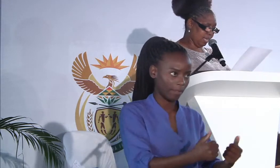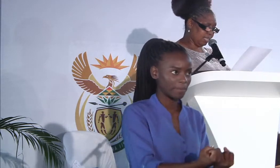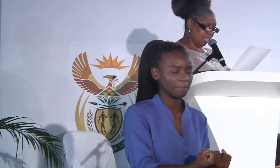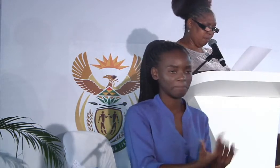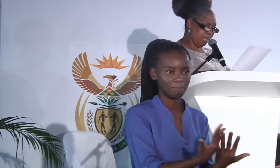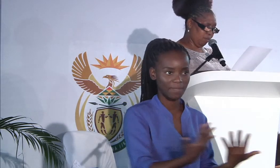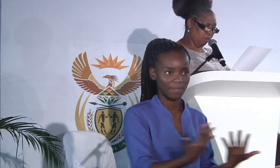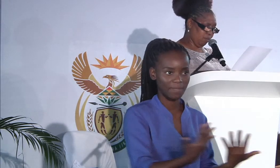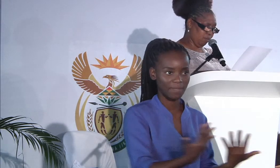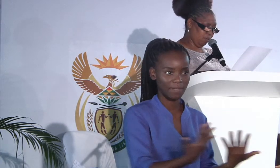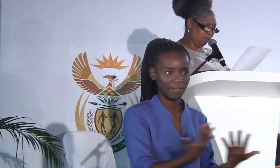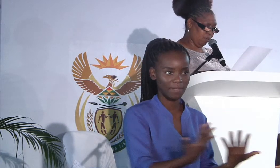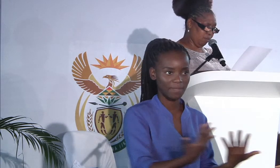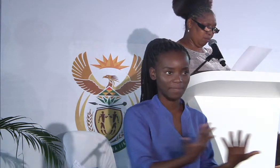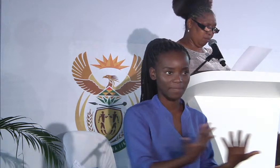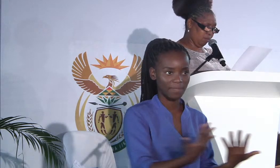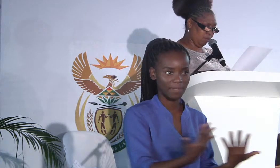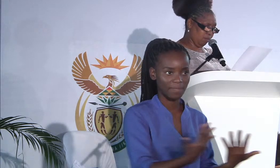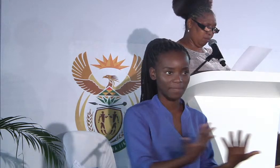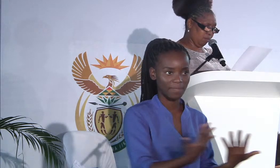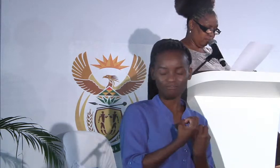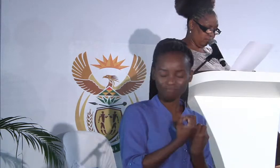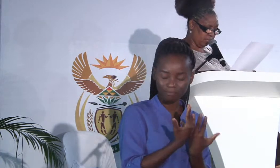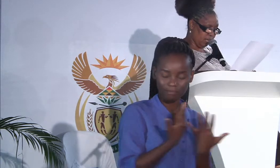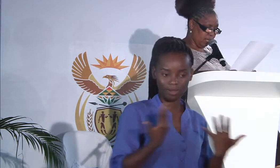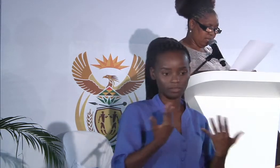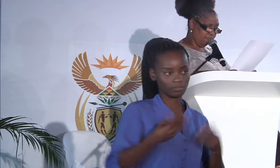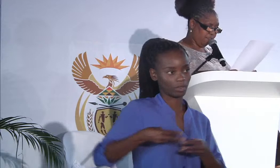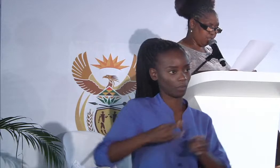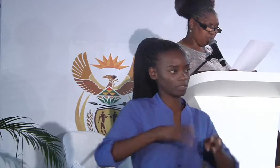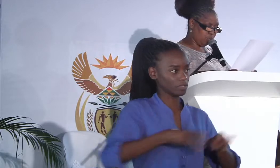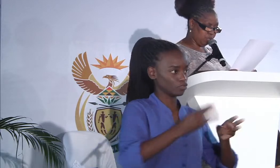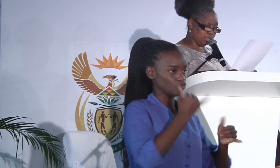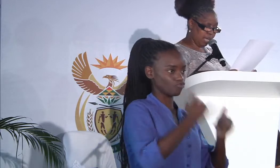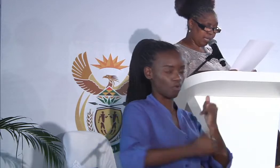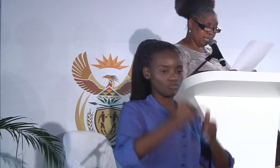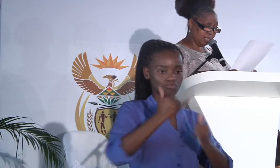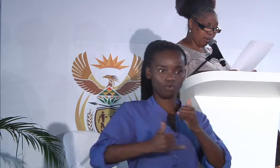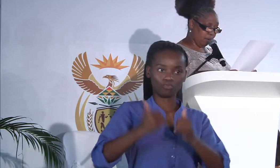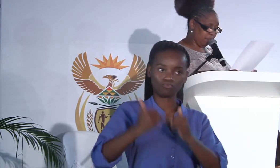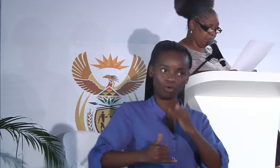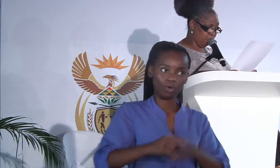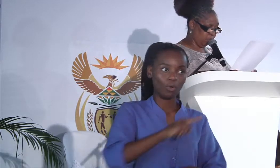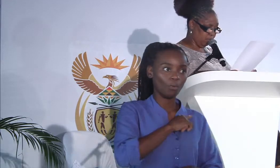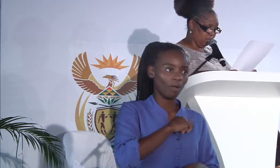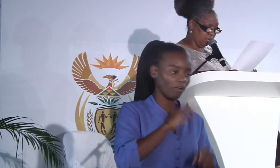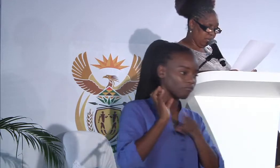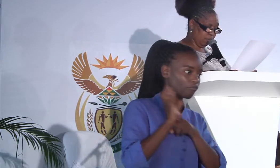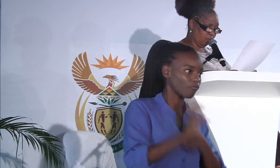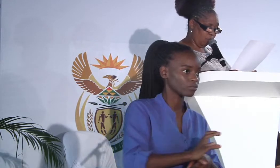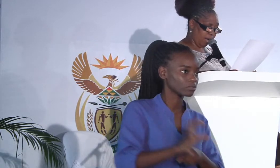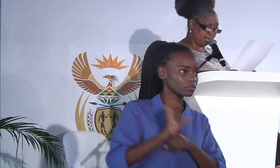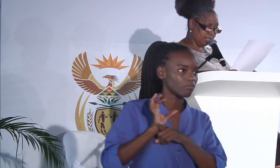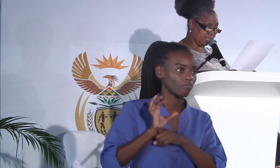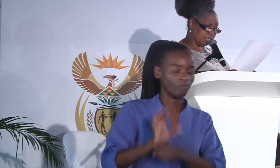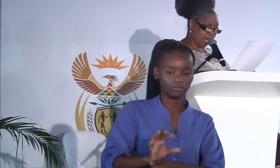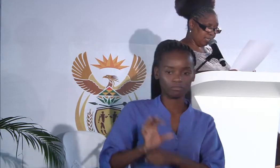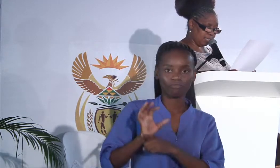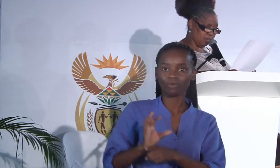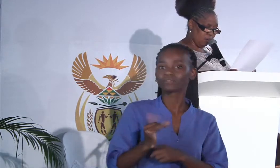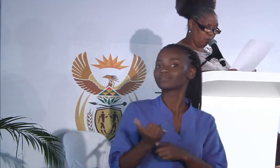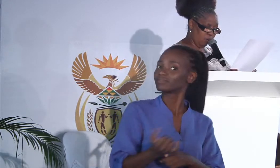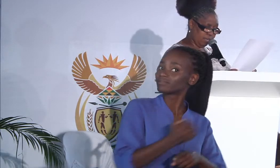that in many ways we were wrong. The force used against our people in the war against